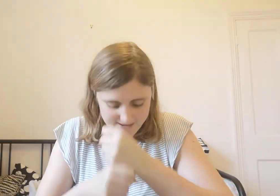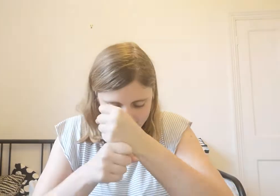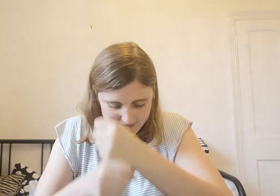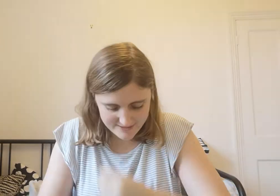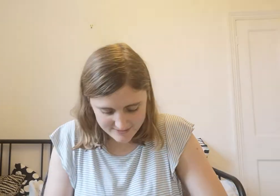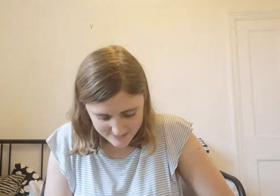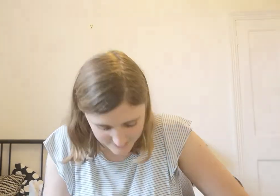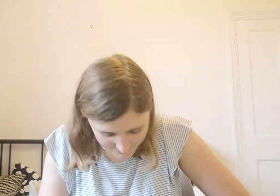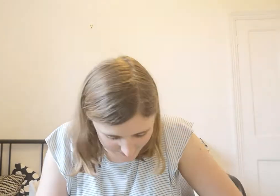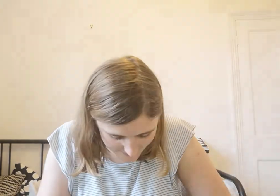Neigh!